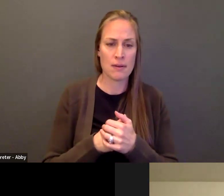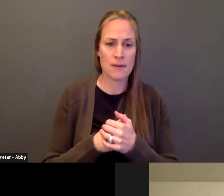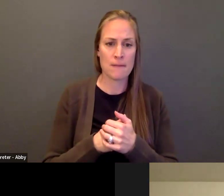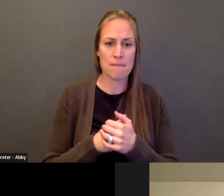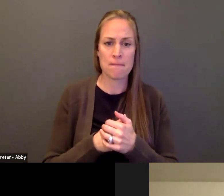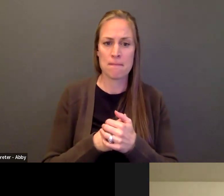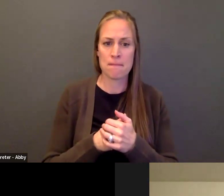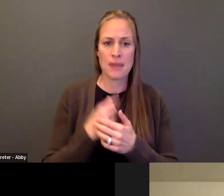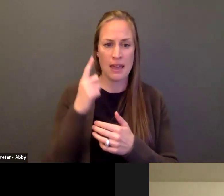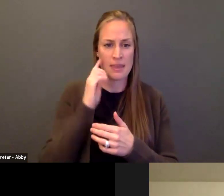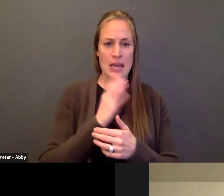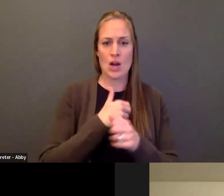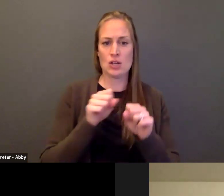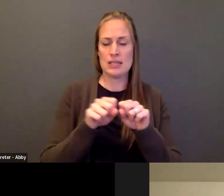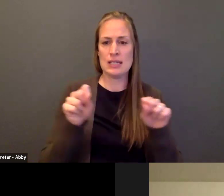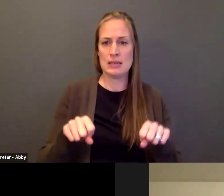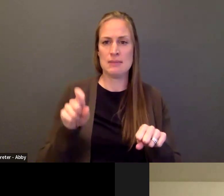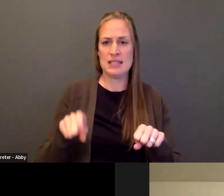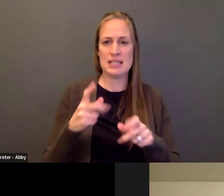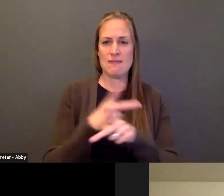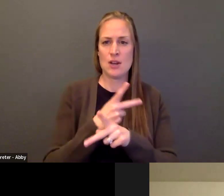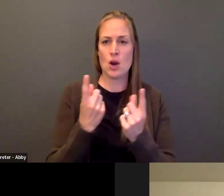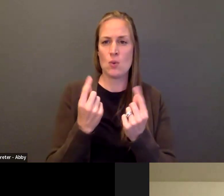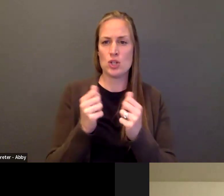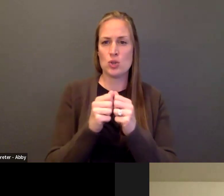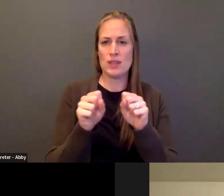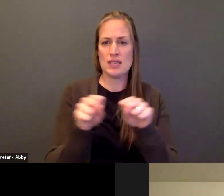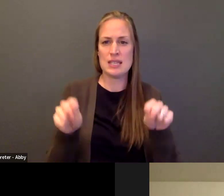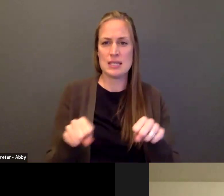health, figure out what to do in a system that doesn't exist.